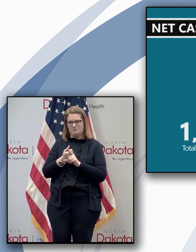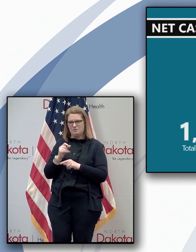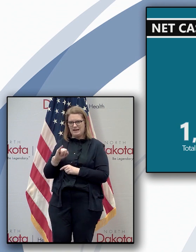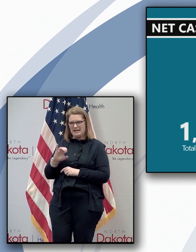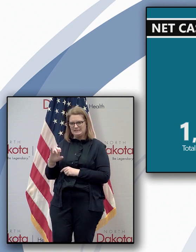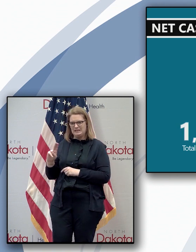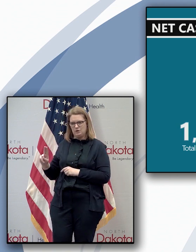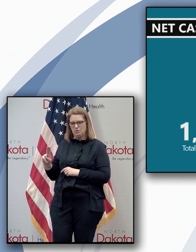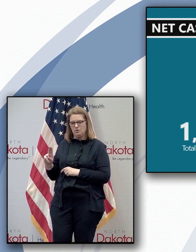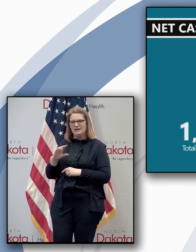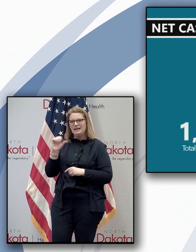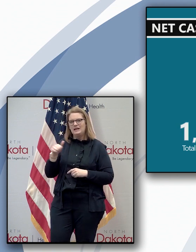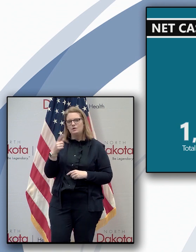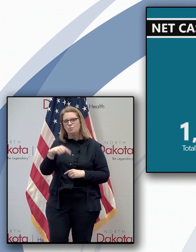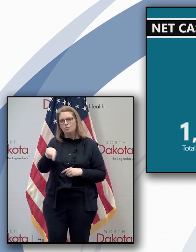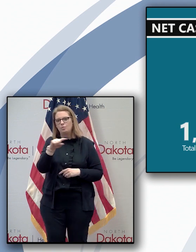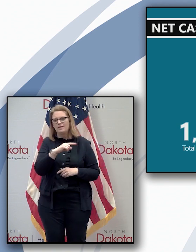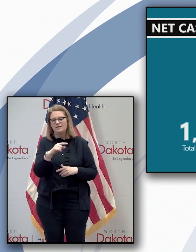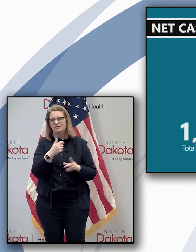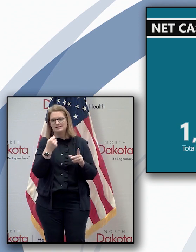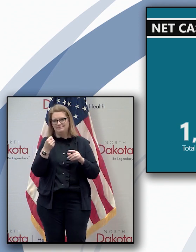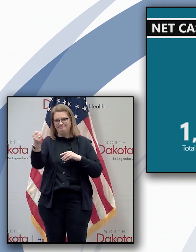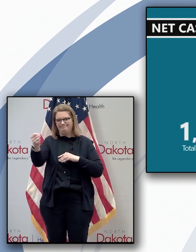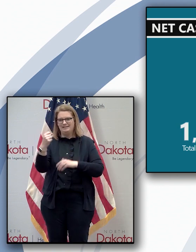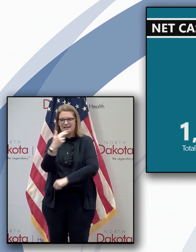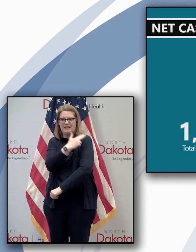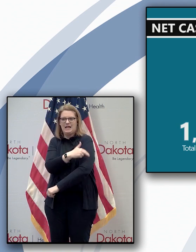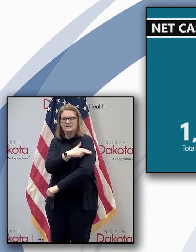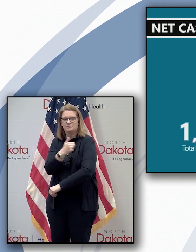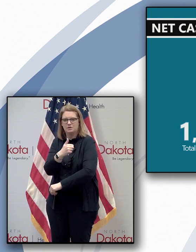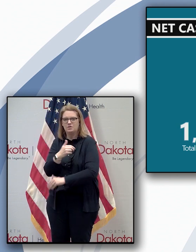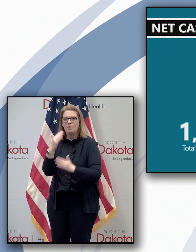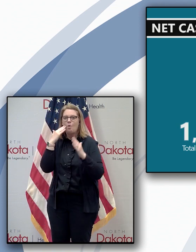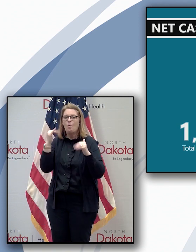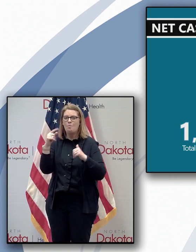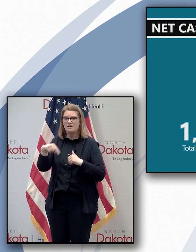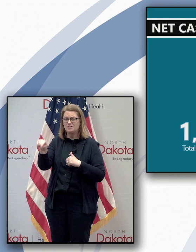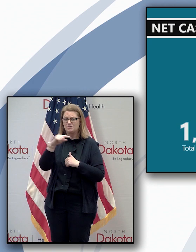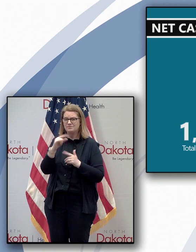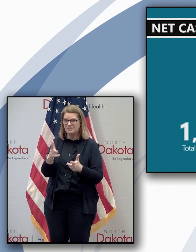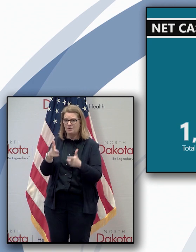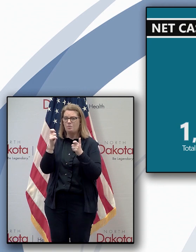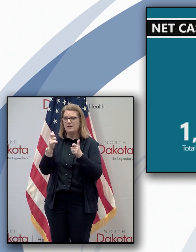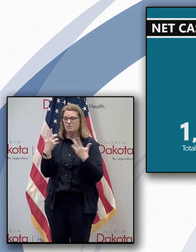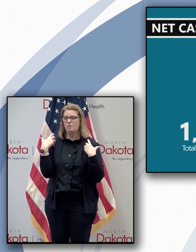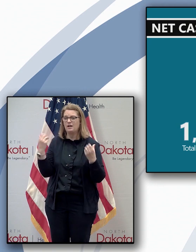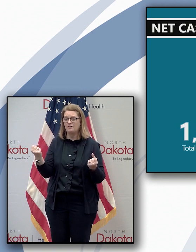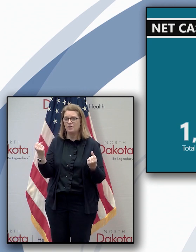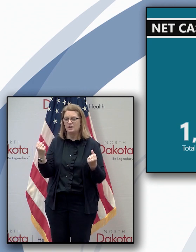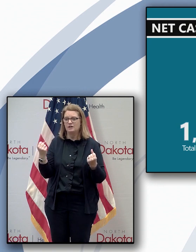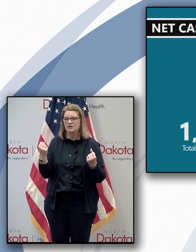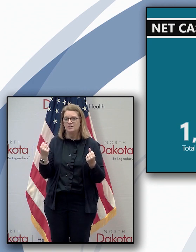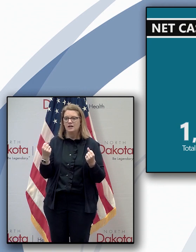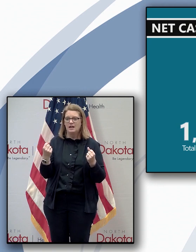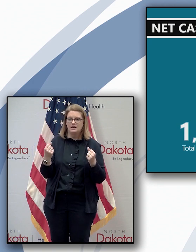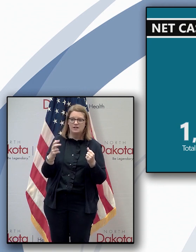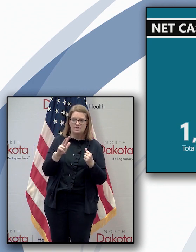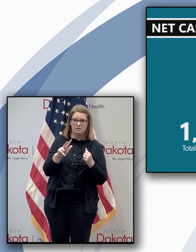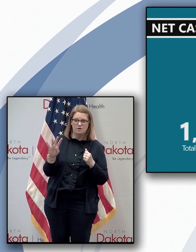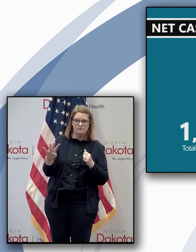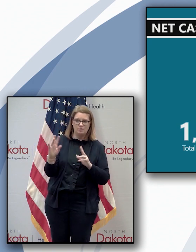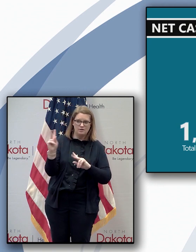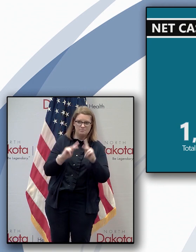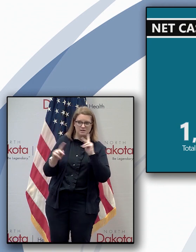And of course, anyone who's hospitalized, we're hoping for you a quick and speedy recovery. And again, 34